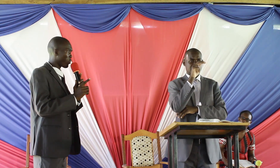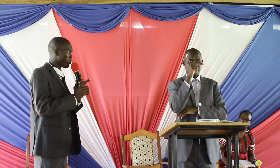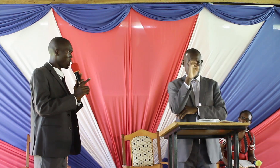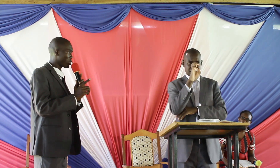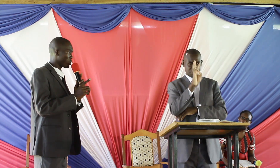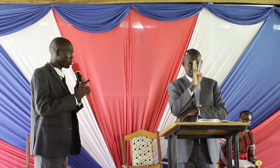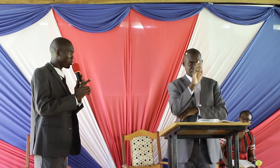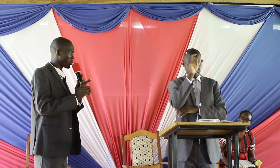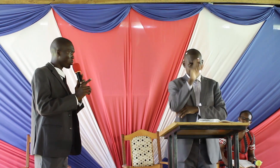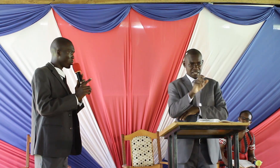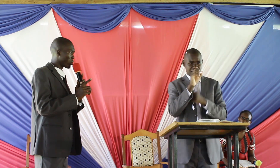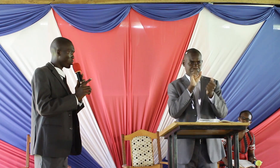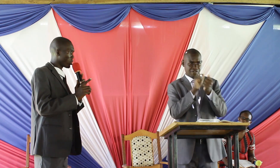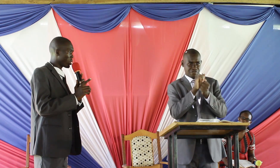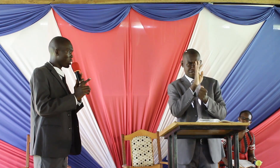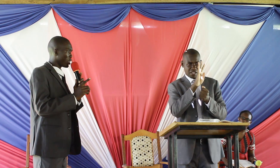of Matthew,